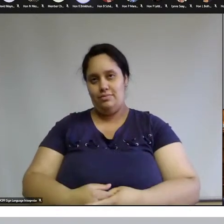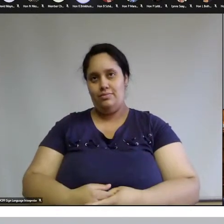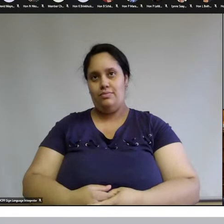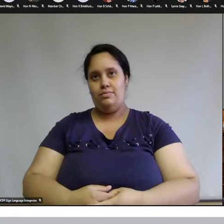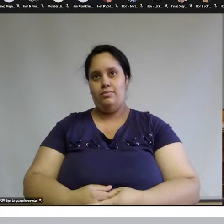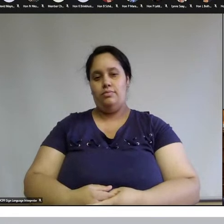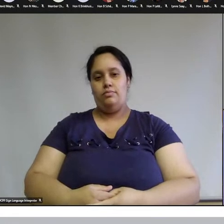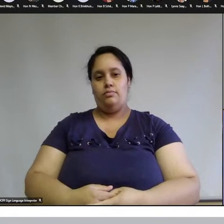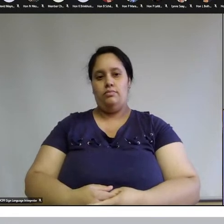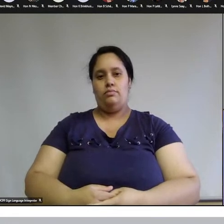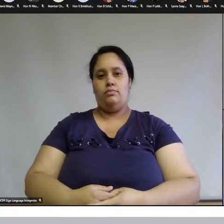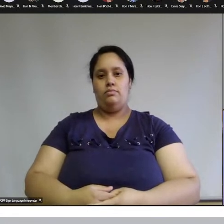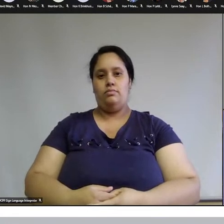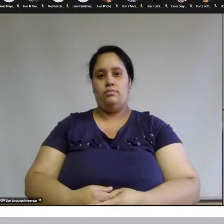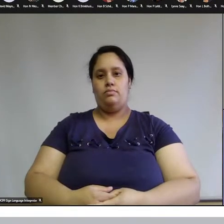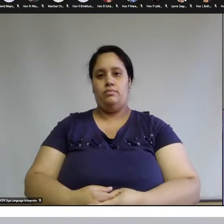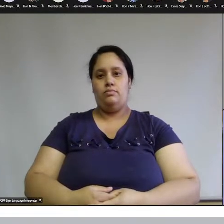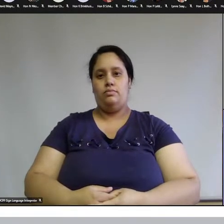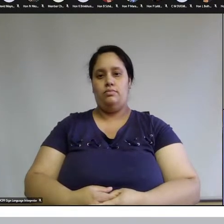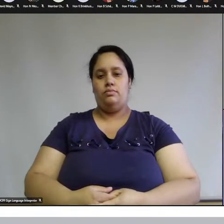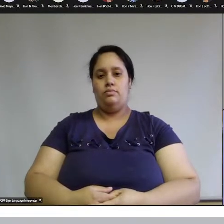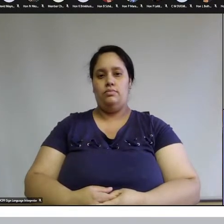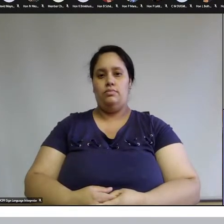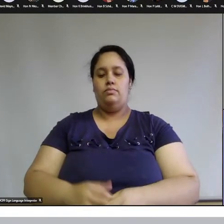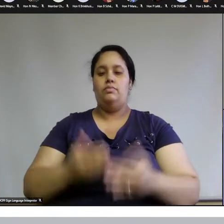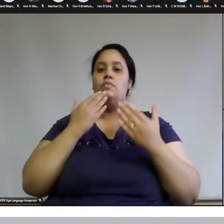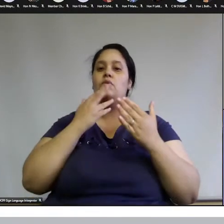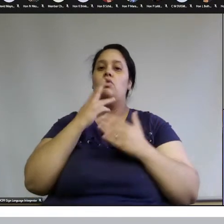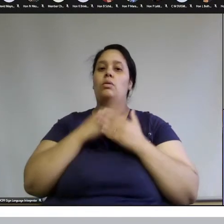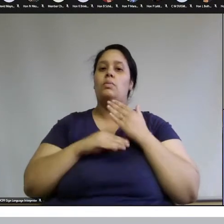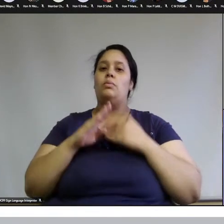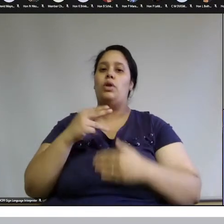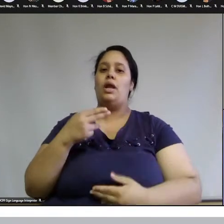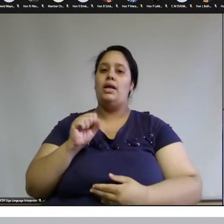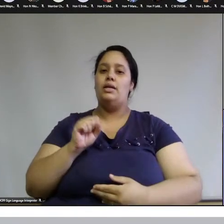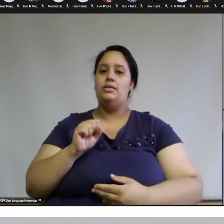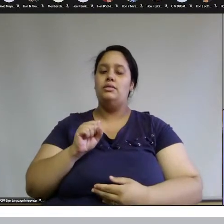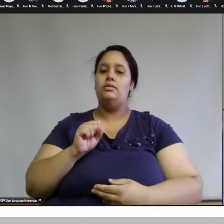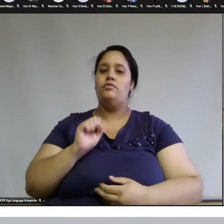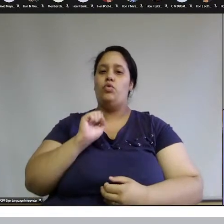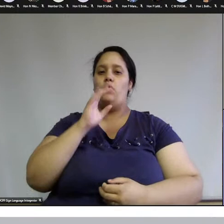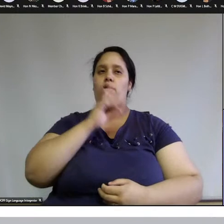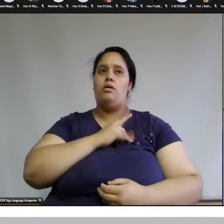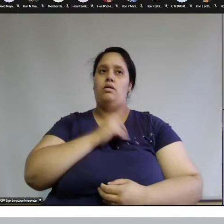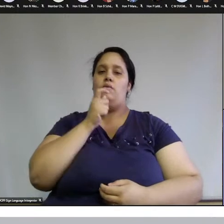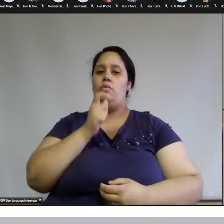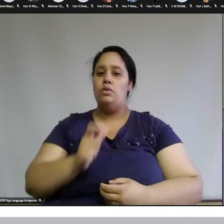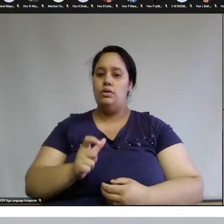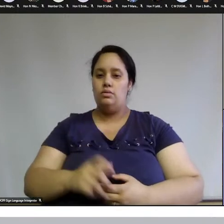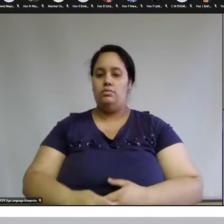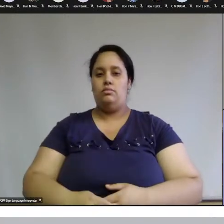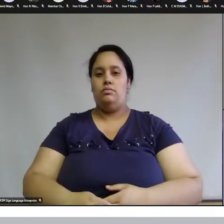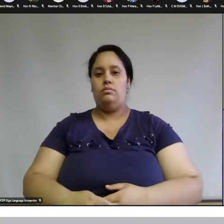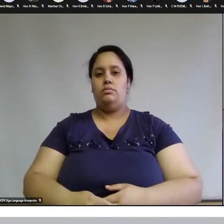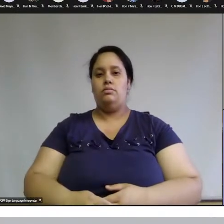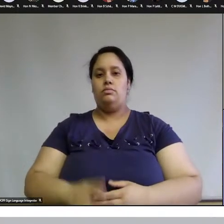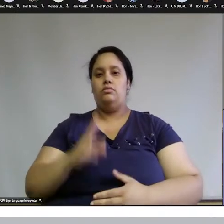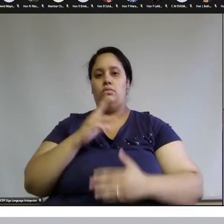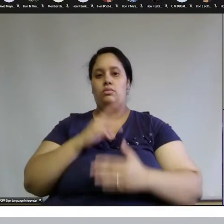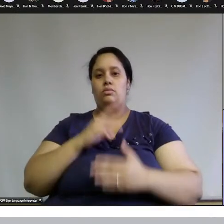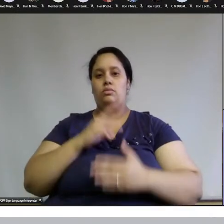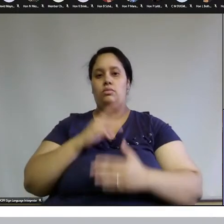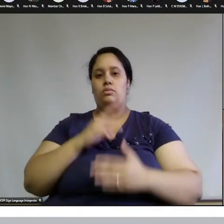Speaker. Thank you, Honorable Brenkes, with those kind words. Honorable members, I